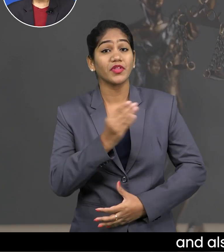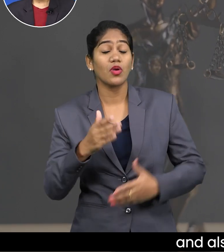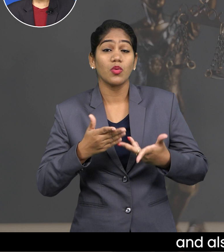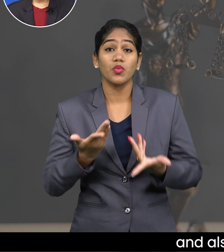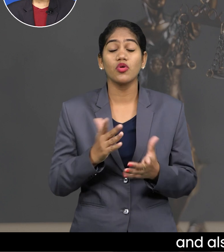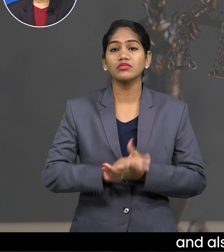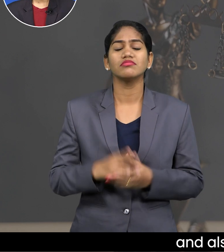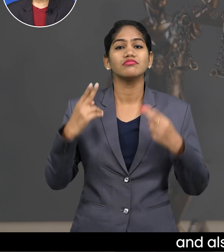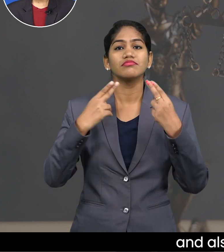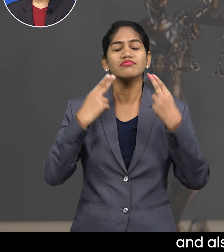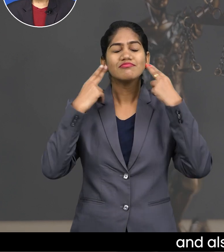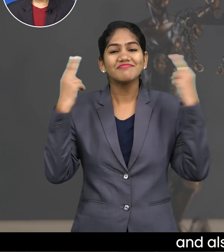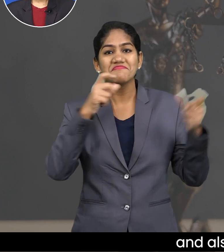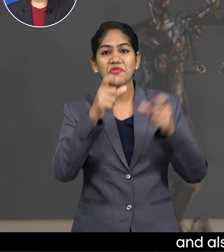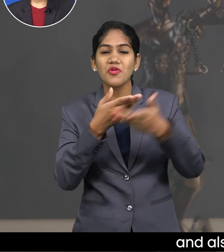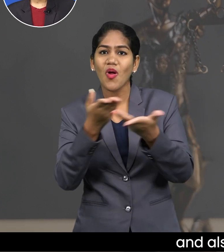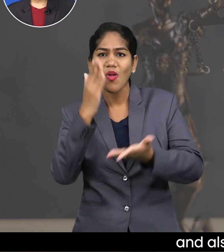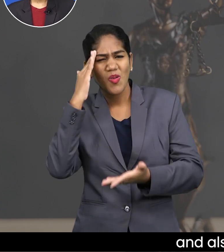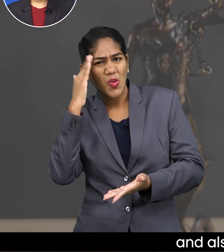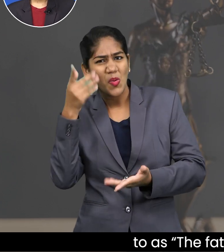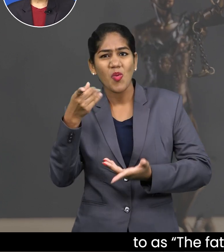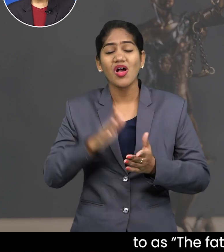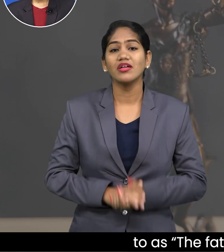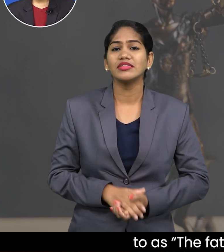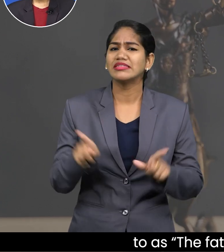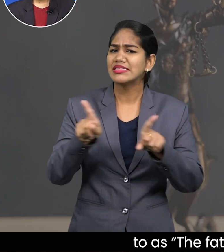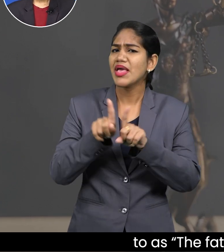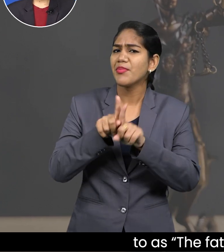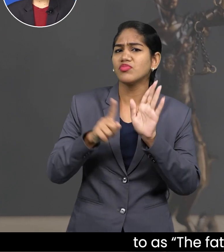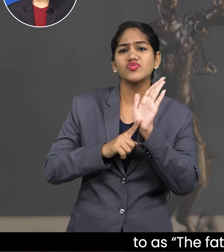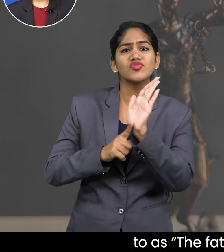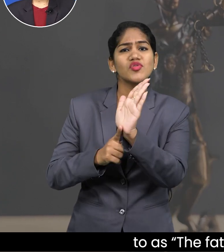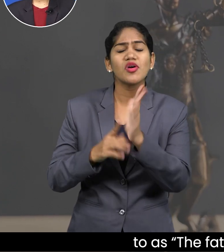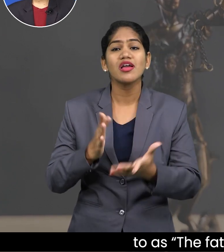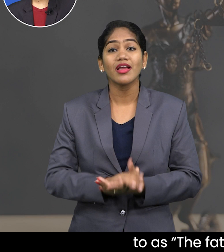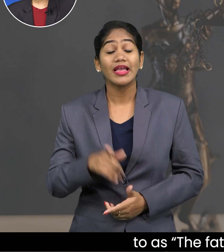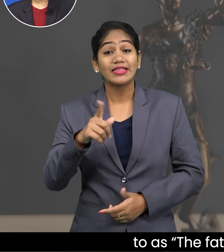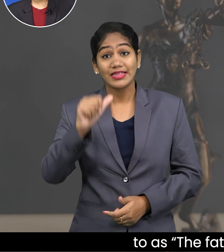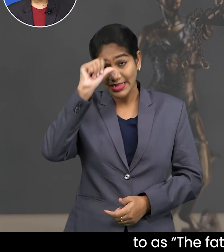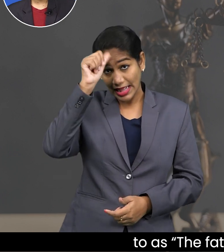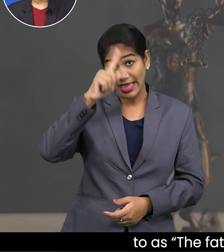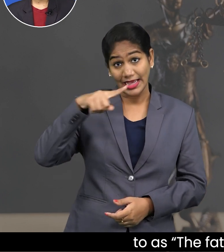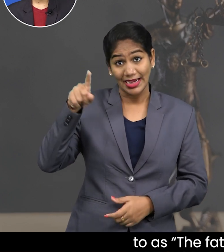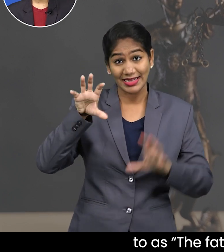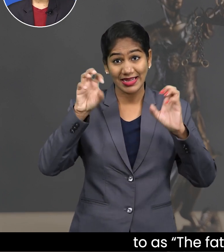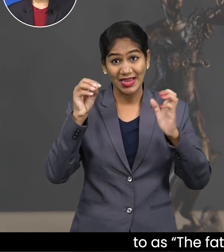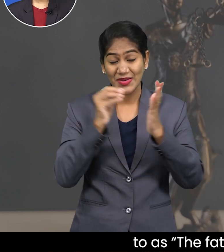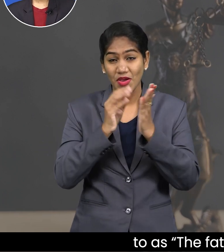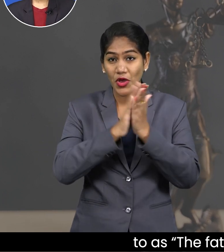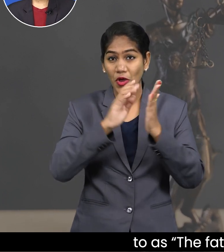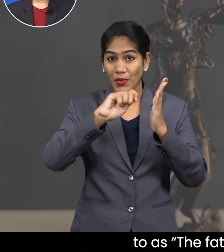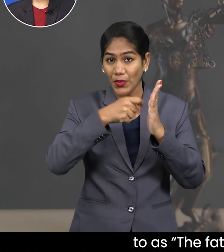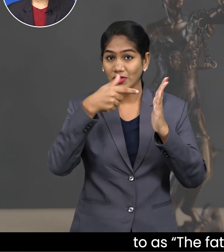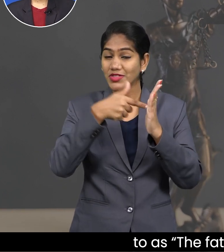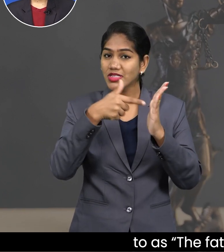and also popularly referred to as the father of Indian Constitution.